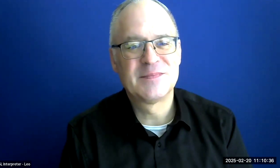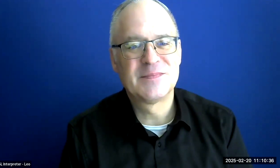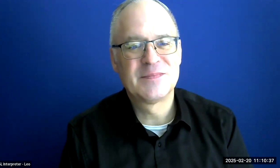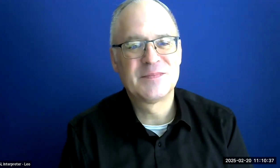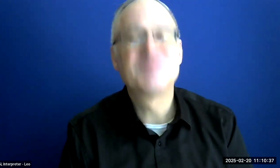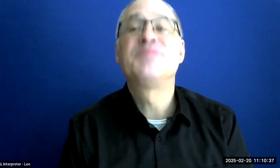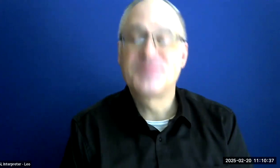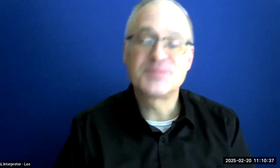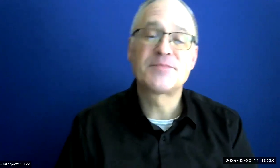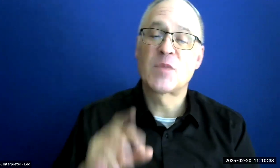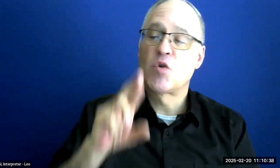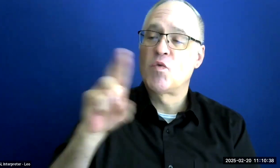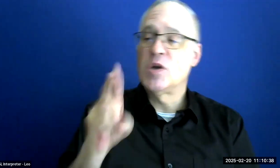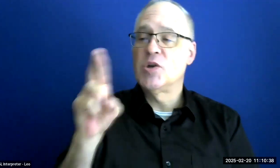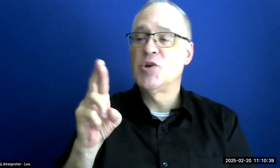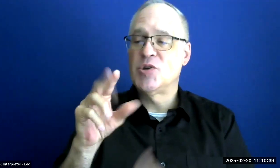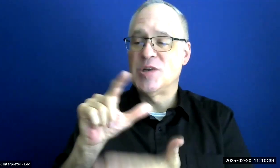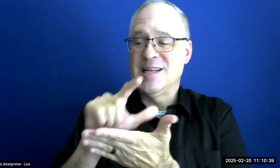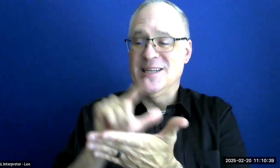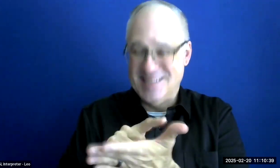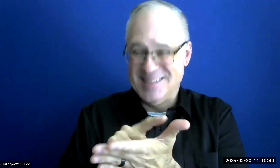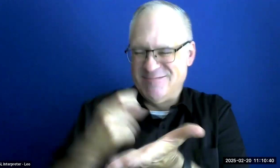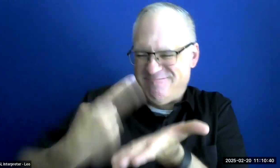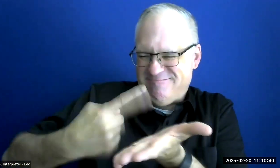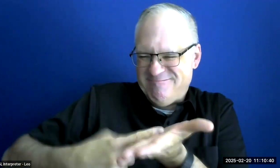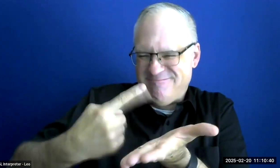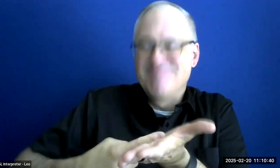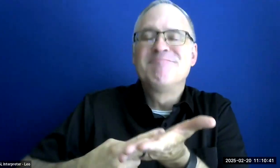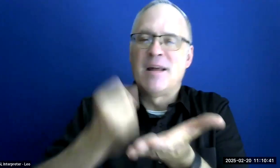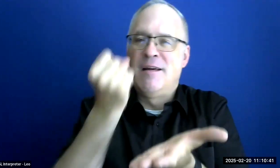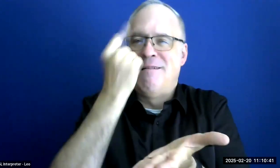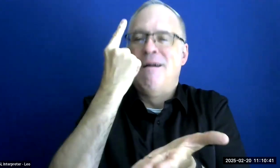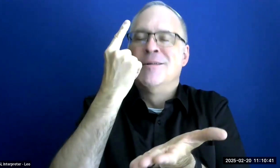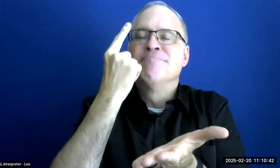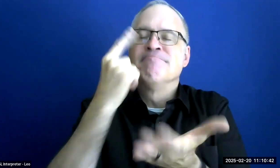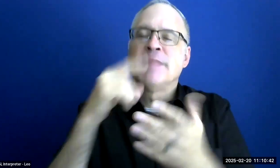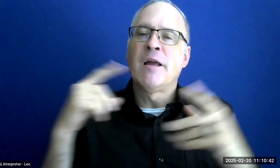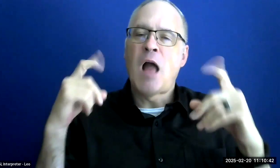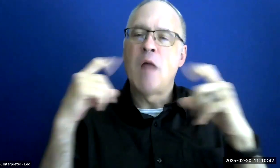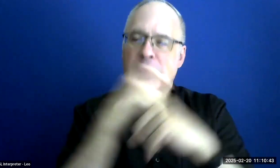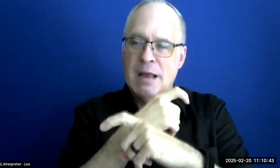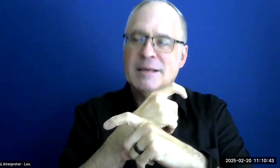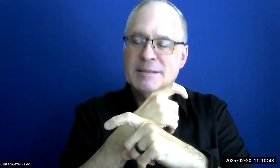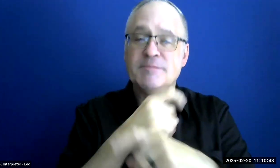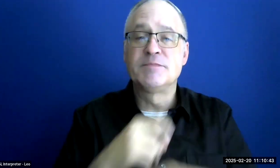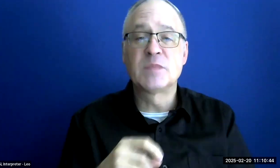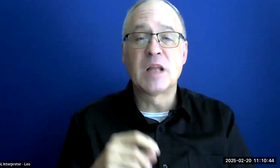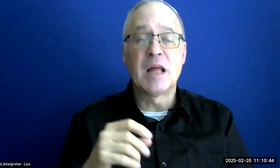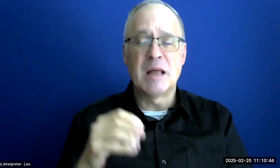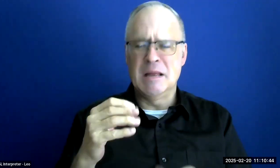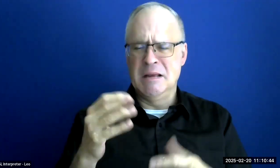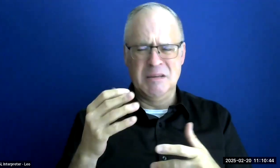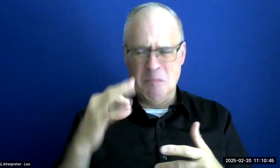The regionalization legislation we've been discussing today is complex, and its benefits may not be immediately